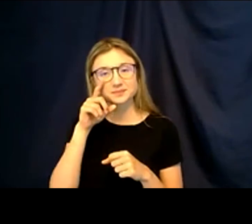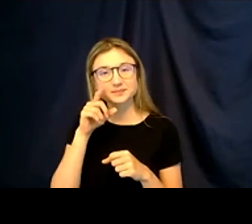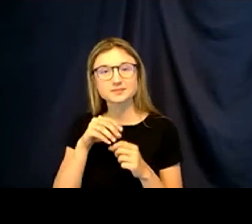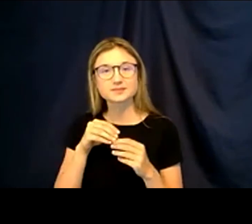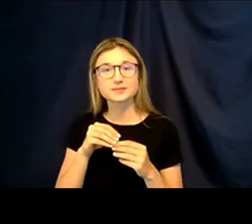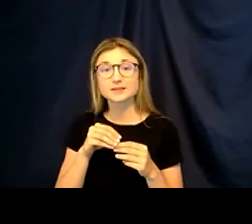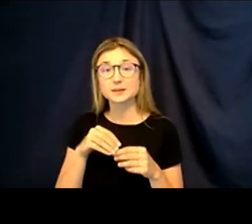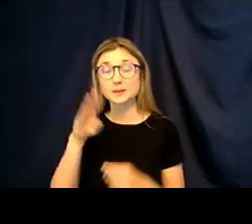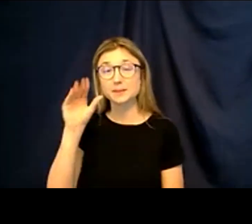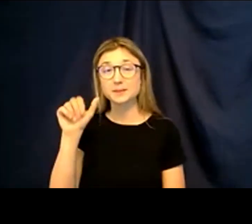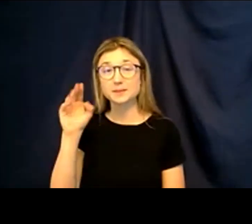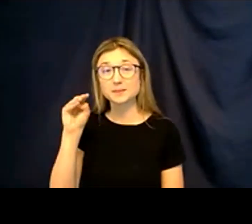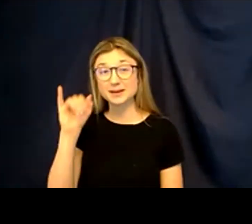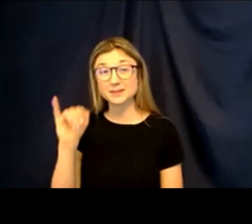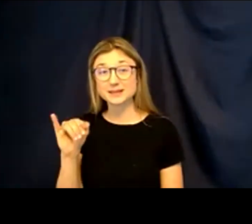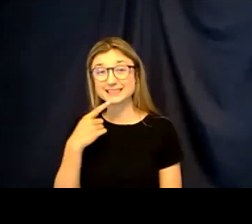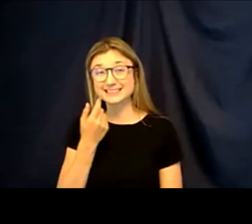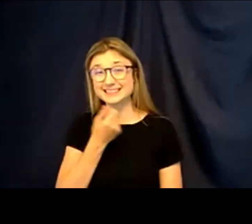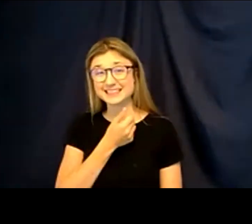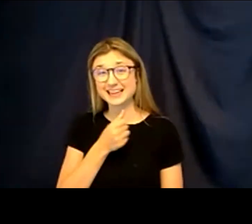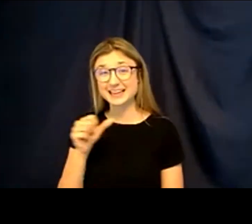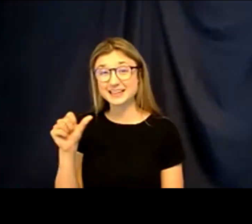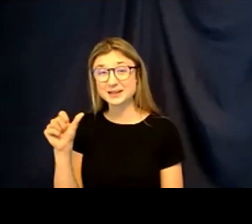So does anyone know how to